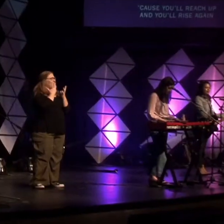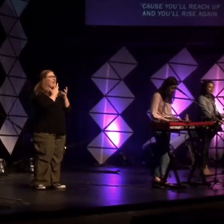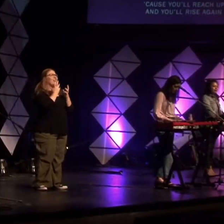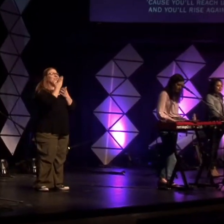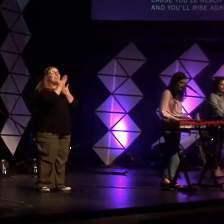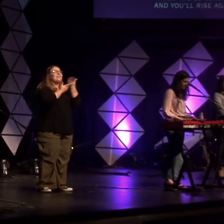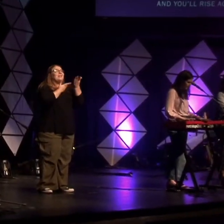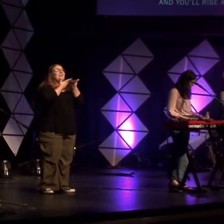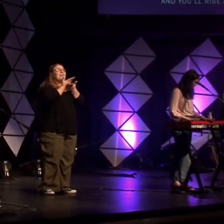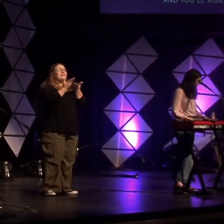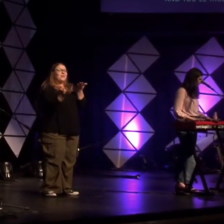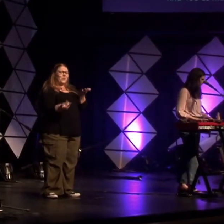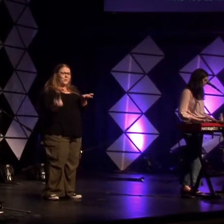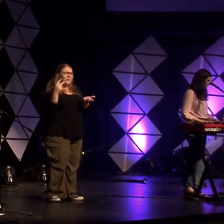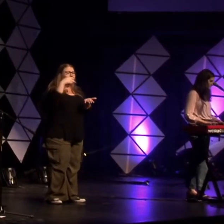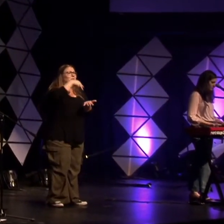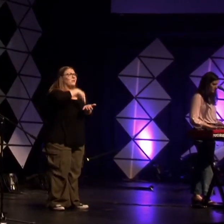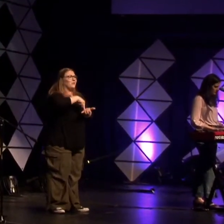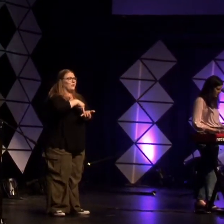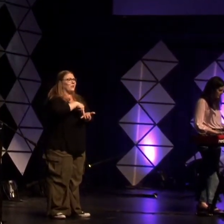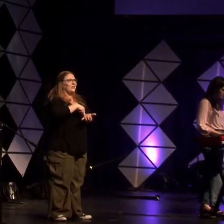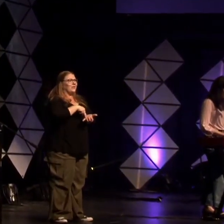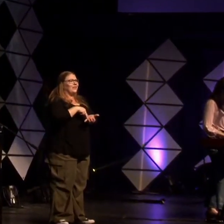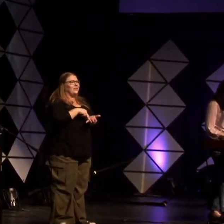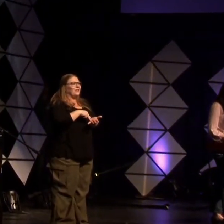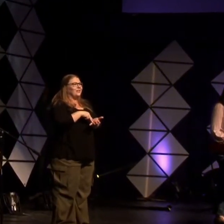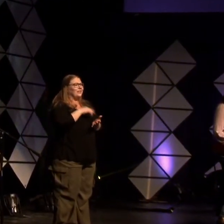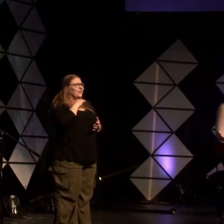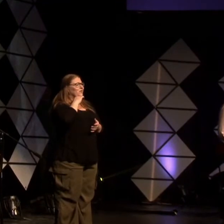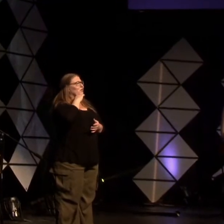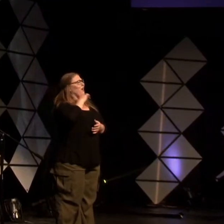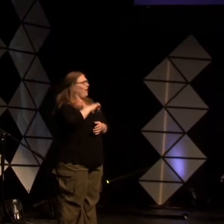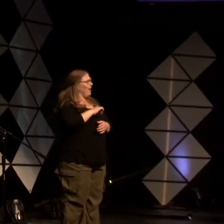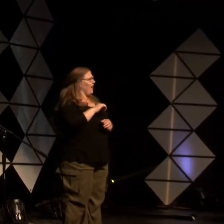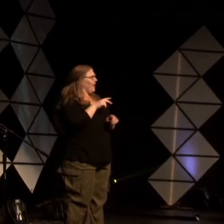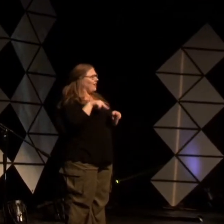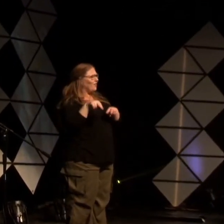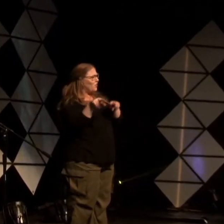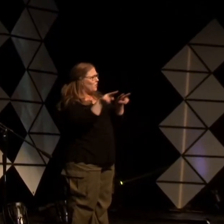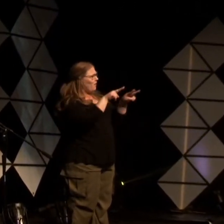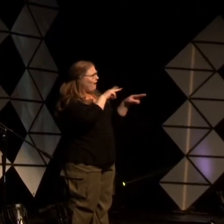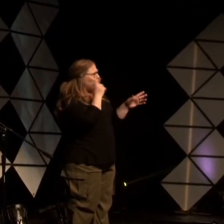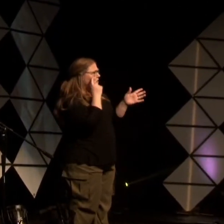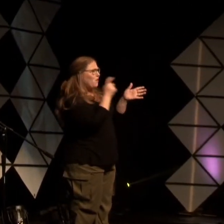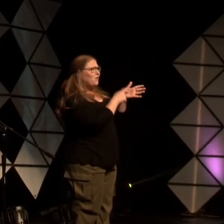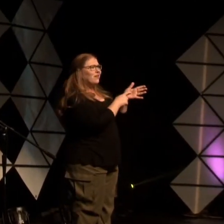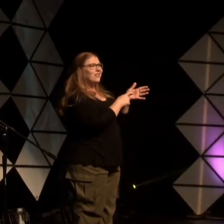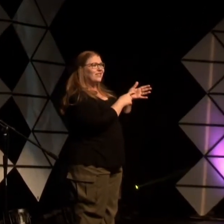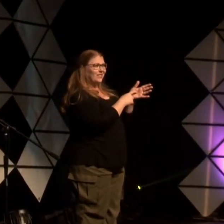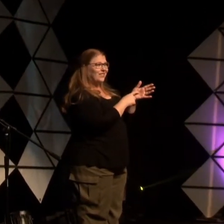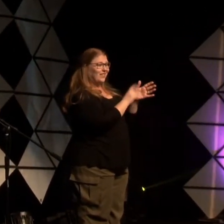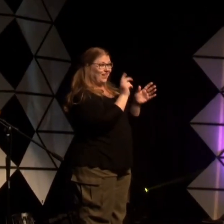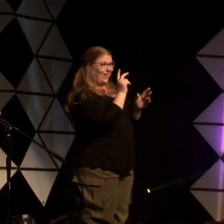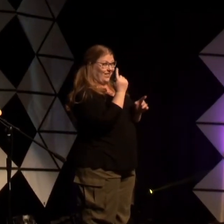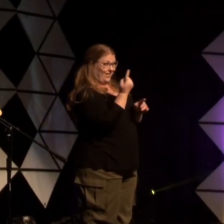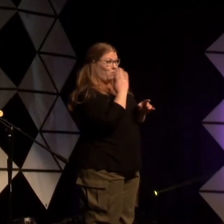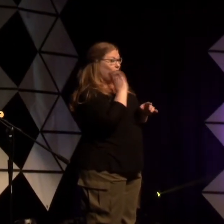up and you'll rise again. Lift your head and look around, you will